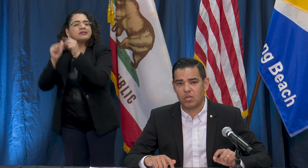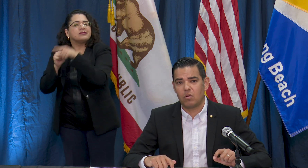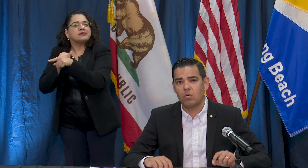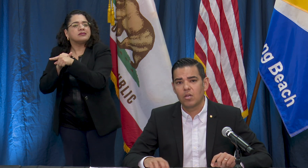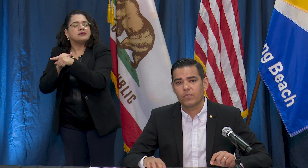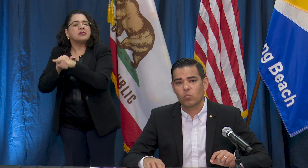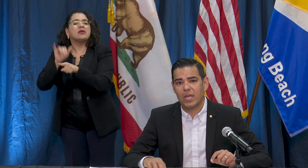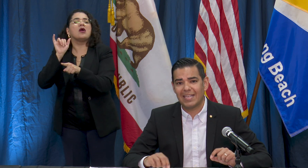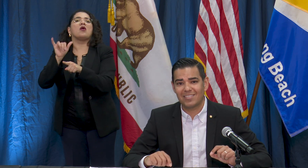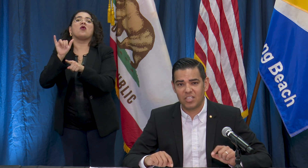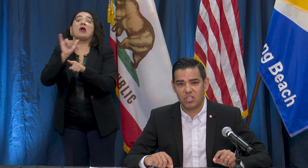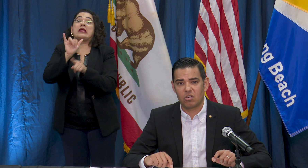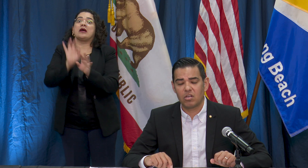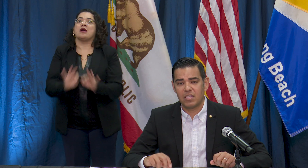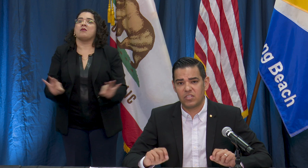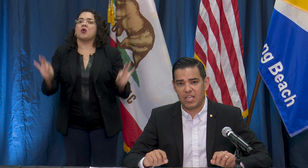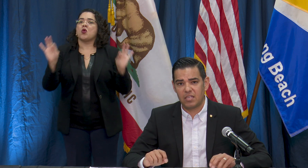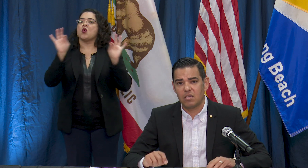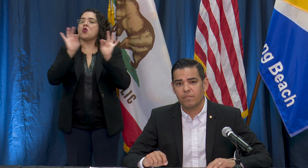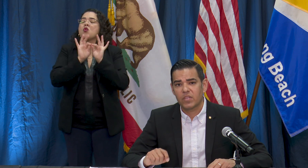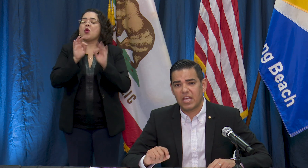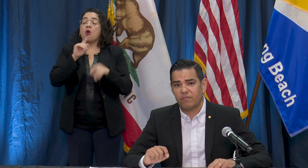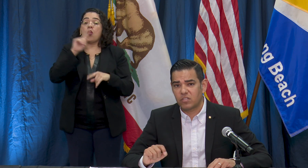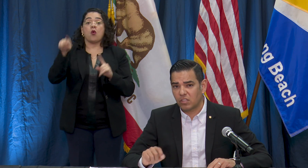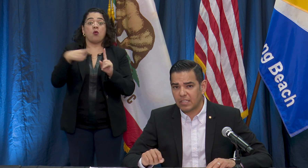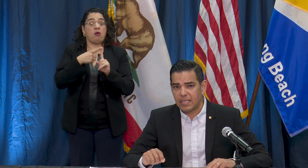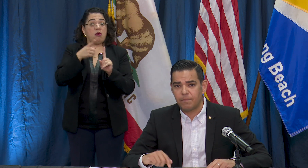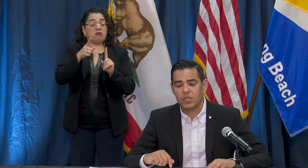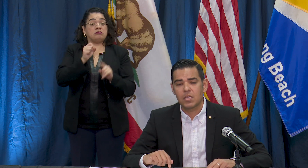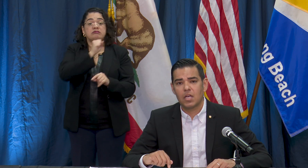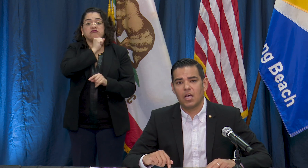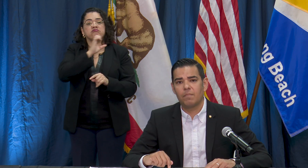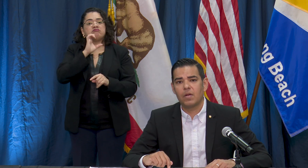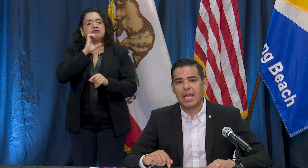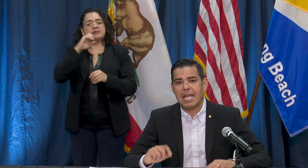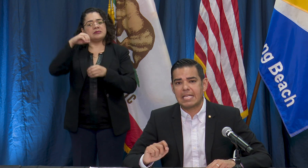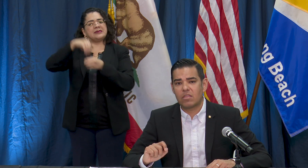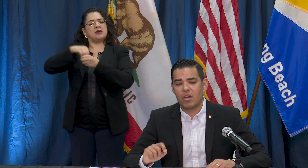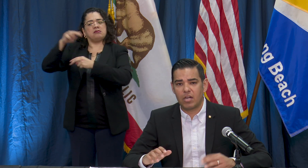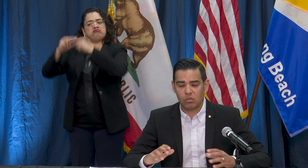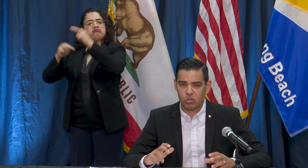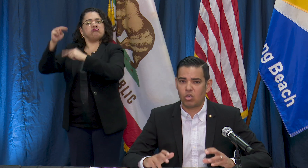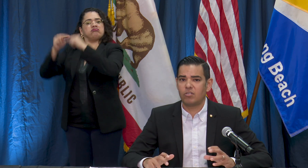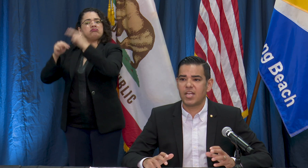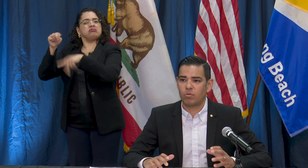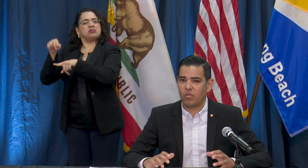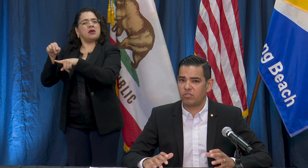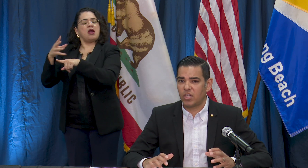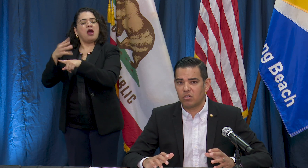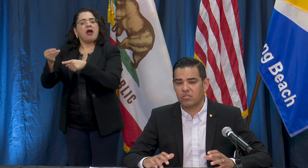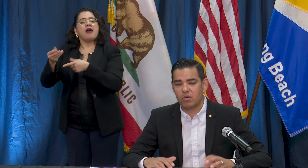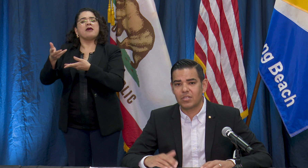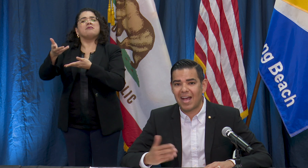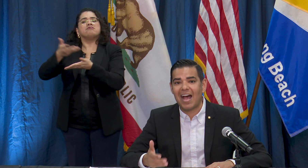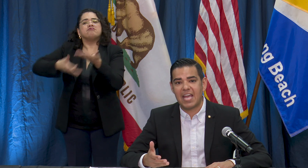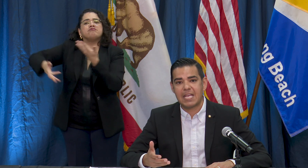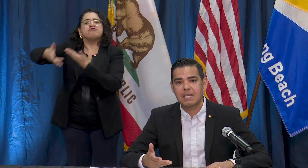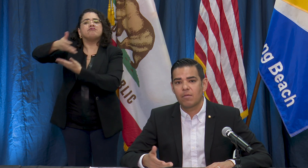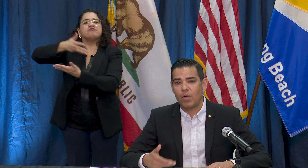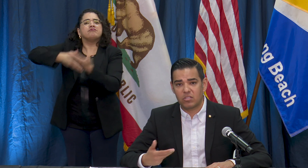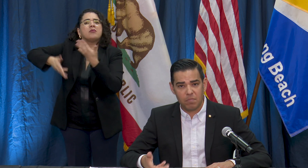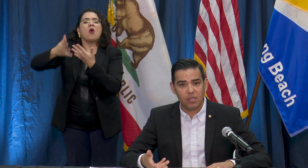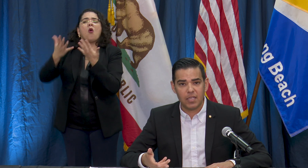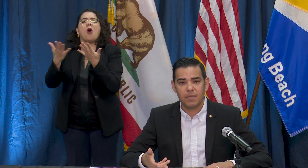because we know when a senior is in a facility and they're in close contact with other seniors, there's a